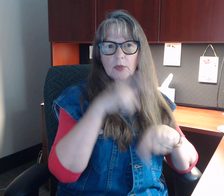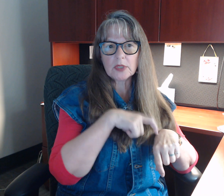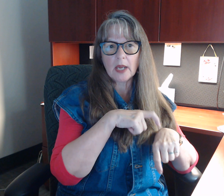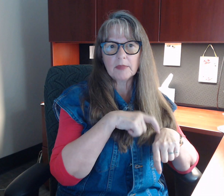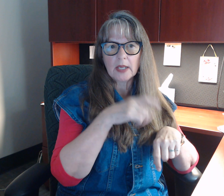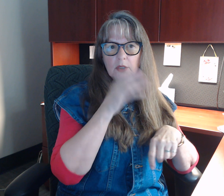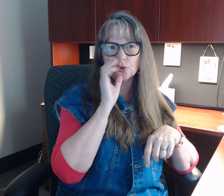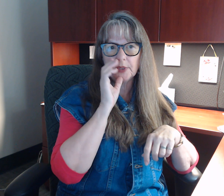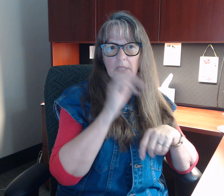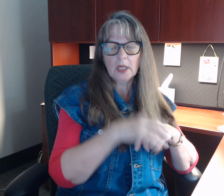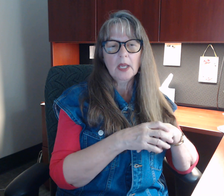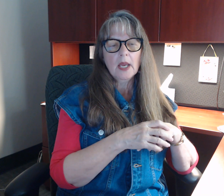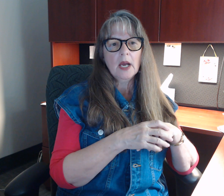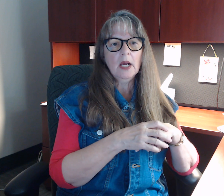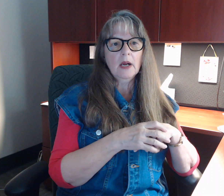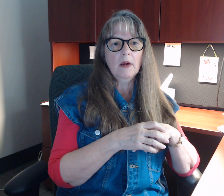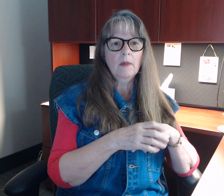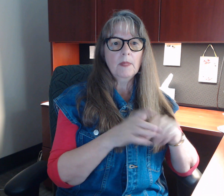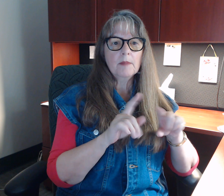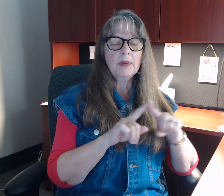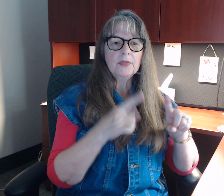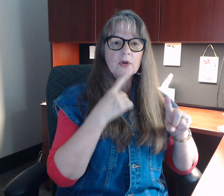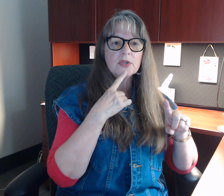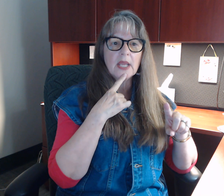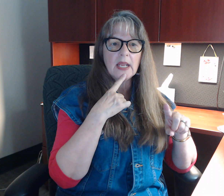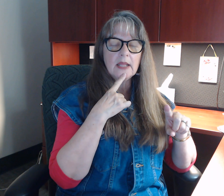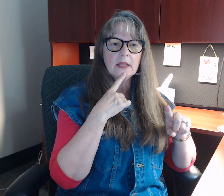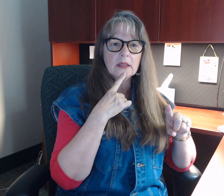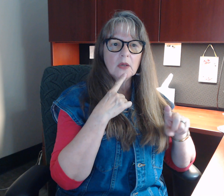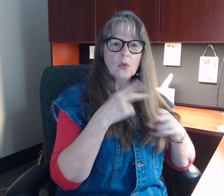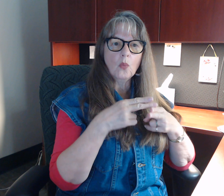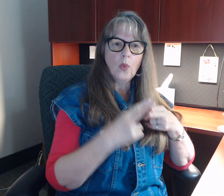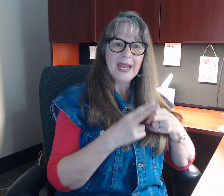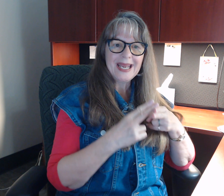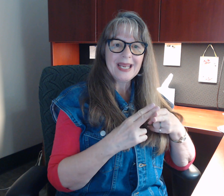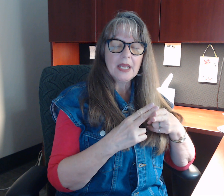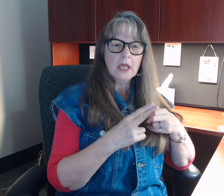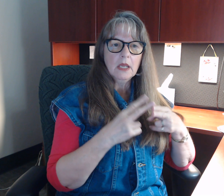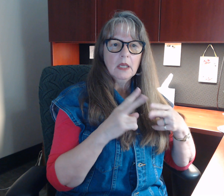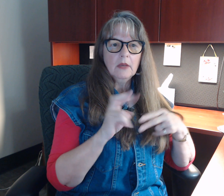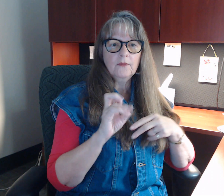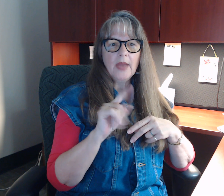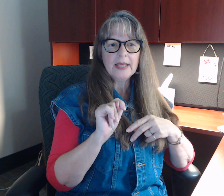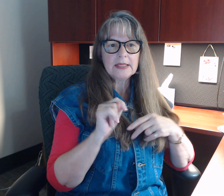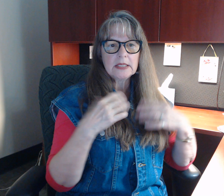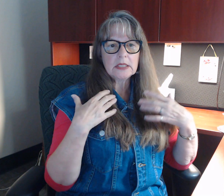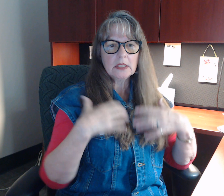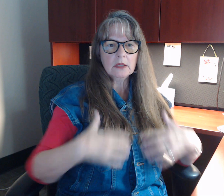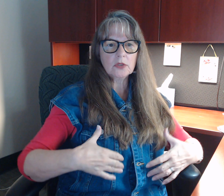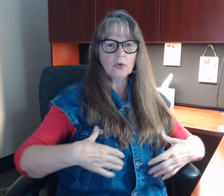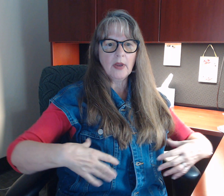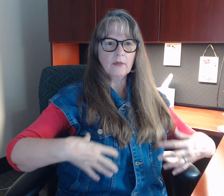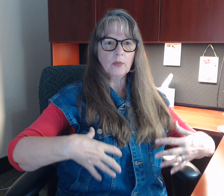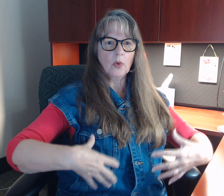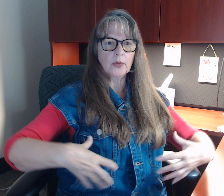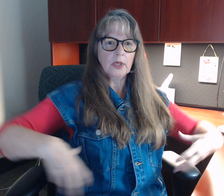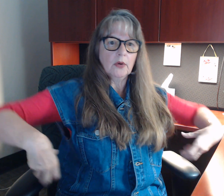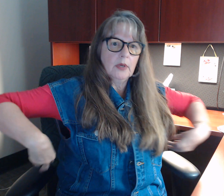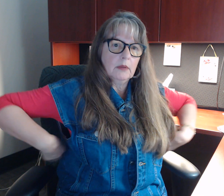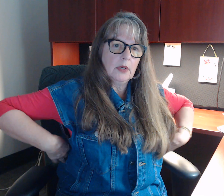summertime, that I could drink. But they're saying that the weighted vest, so you have water here and here,